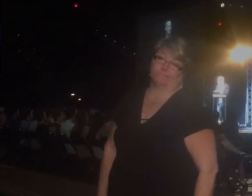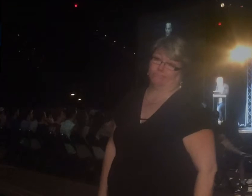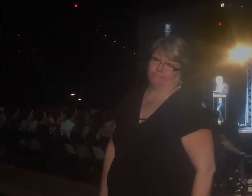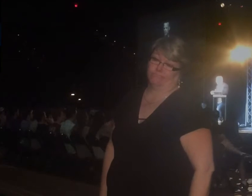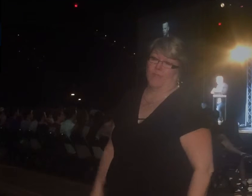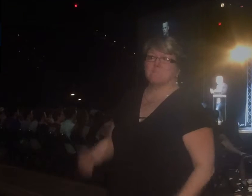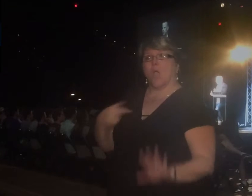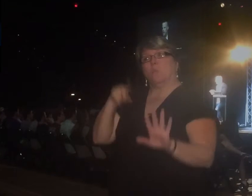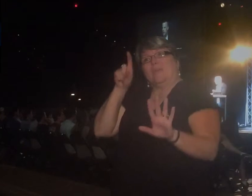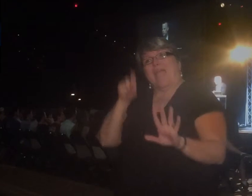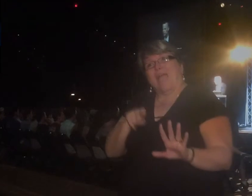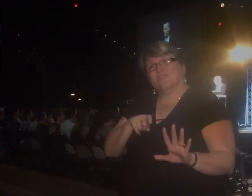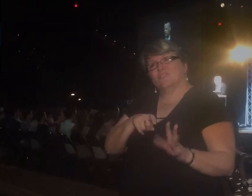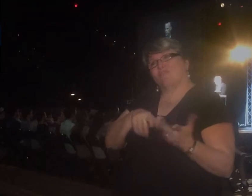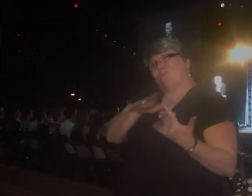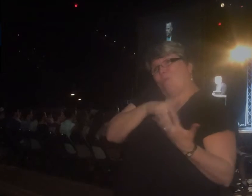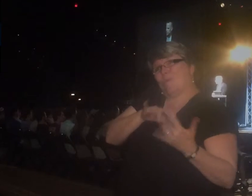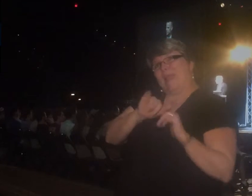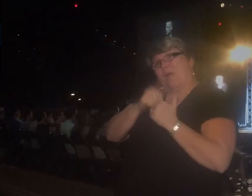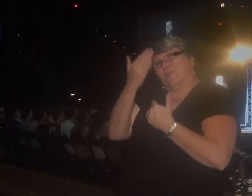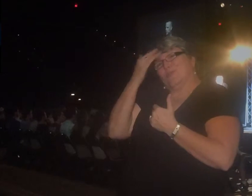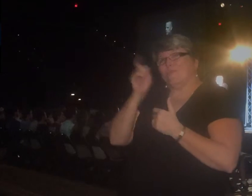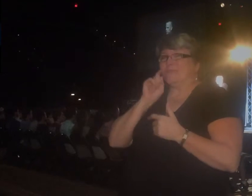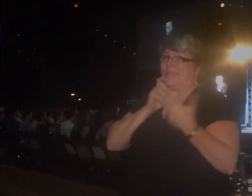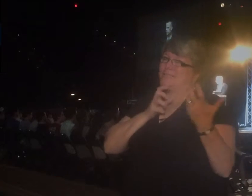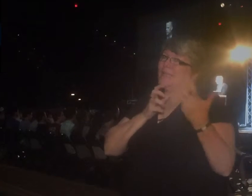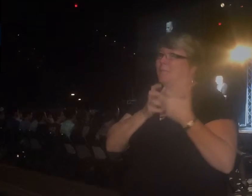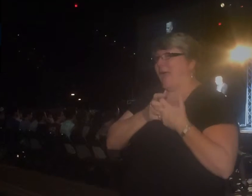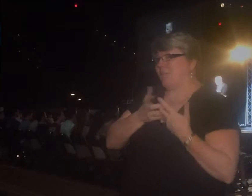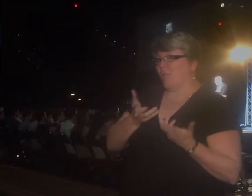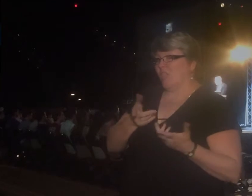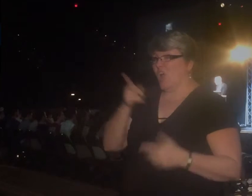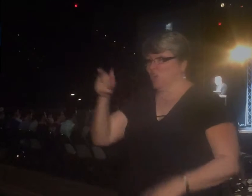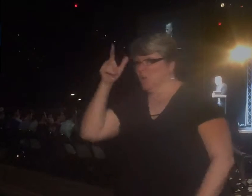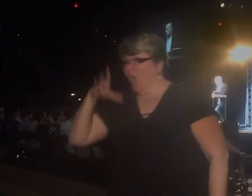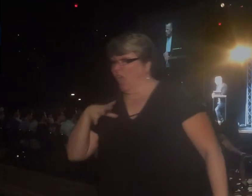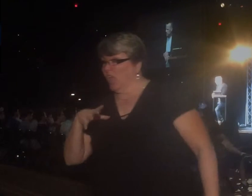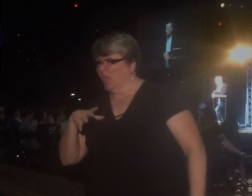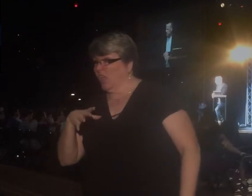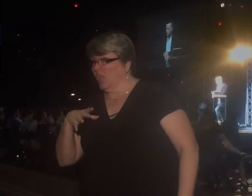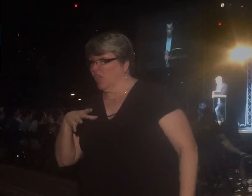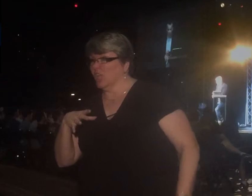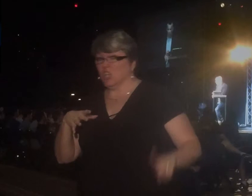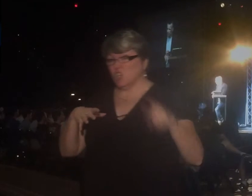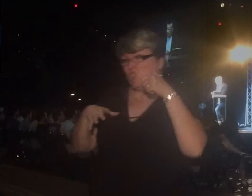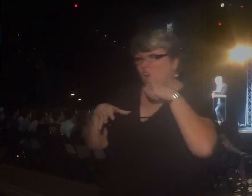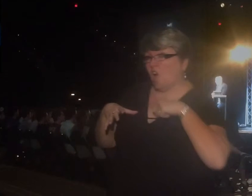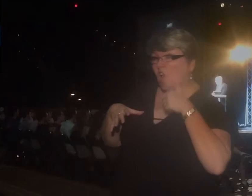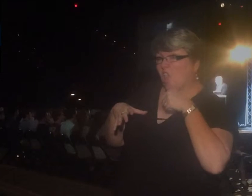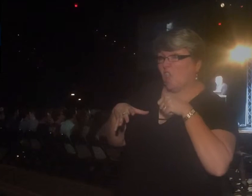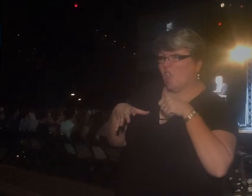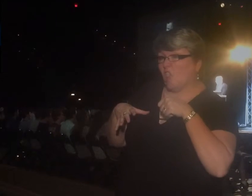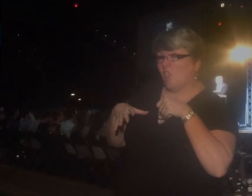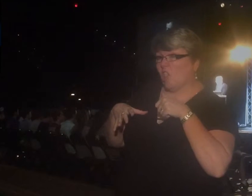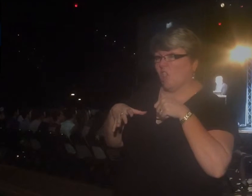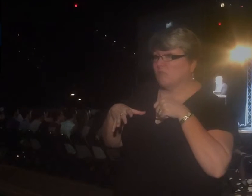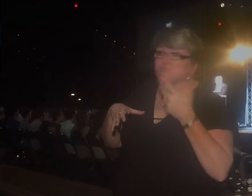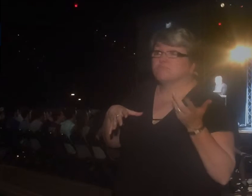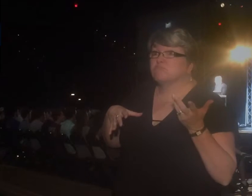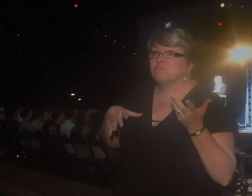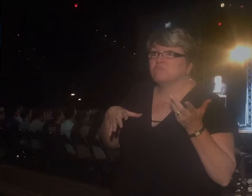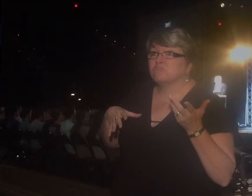heard. Well, we gotta fool around. How are we gonna figure out if we're sexually compatible? Are you a guy? Is she a